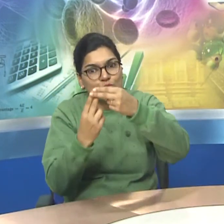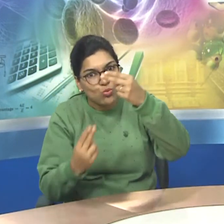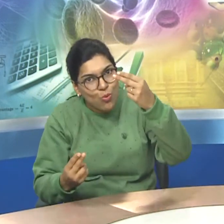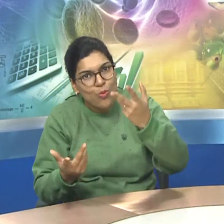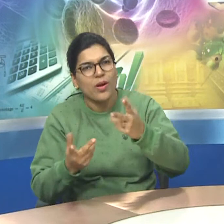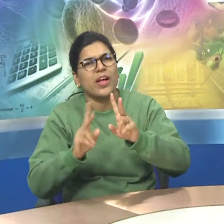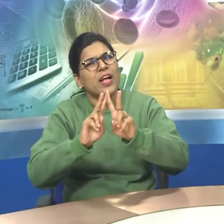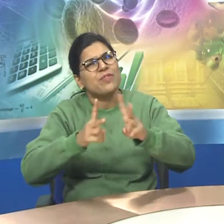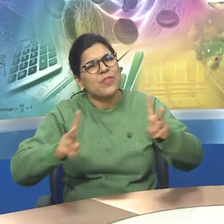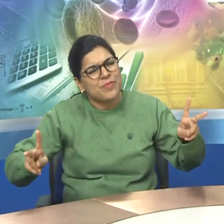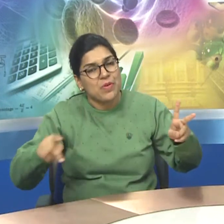horror stories.